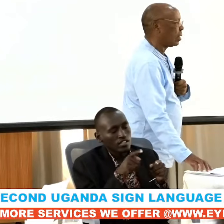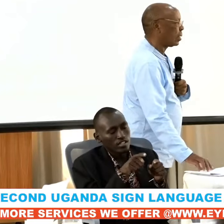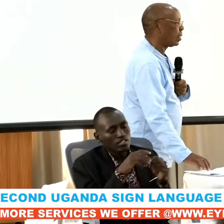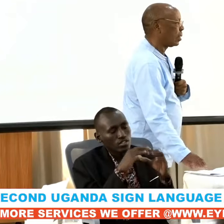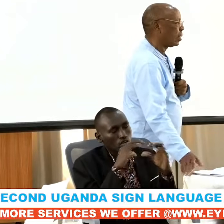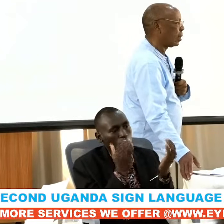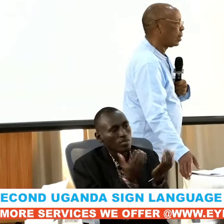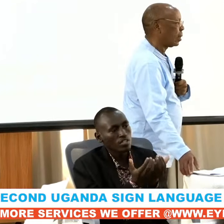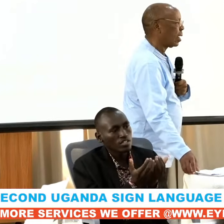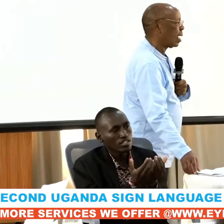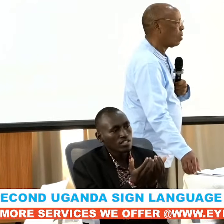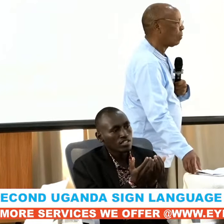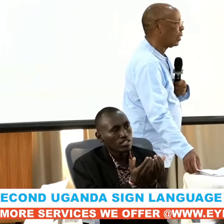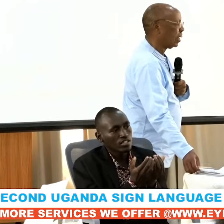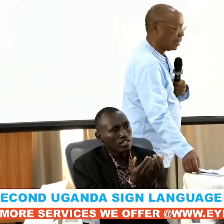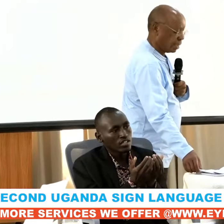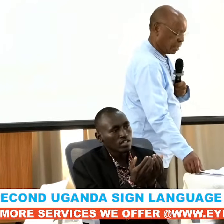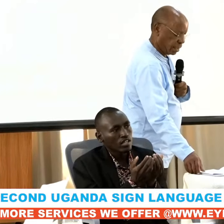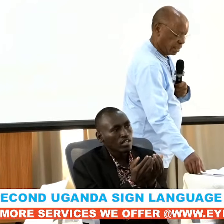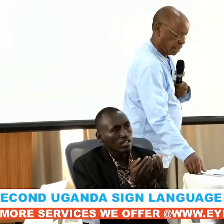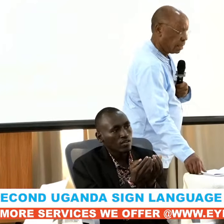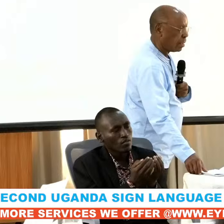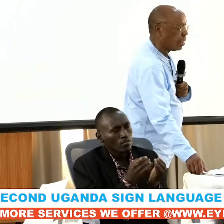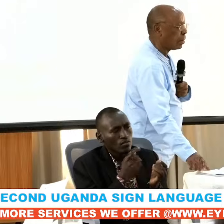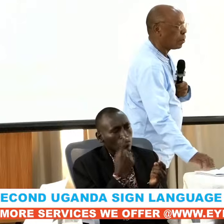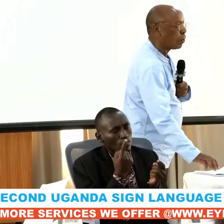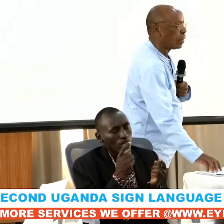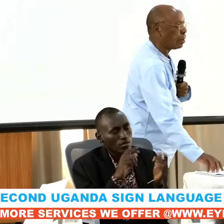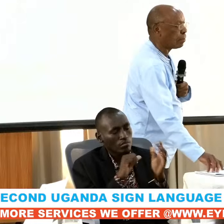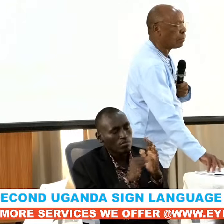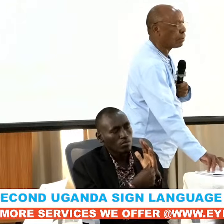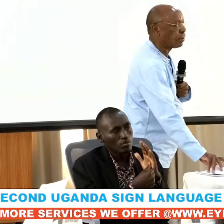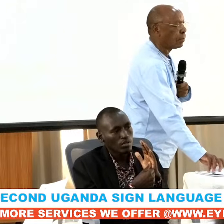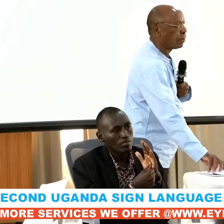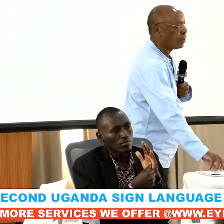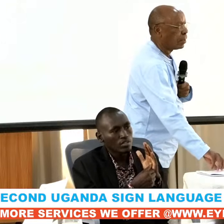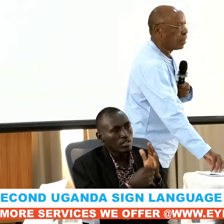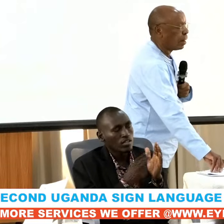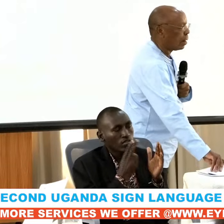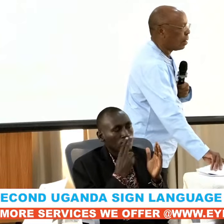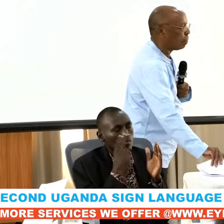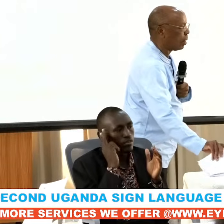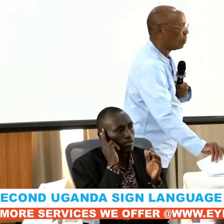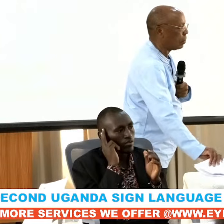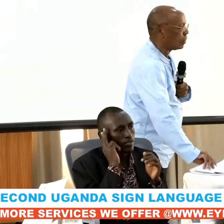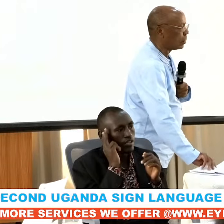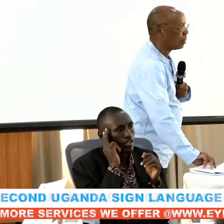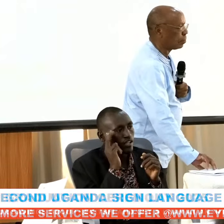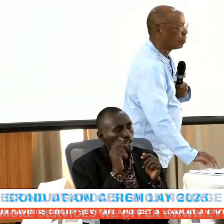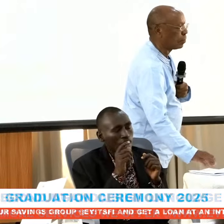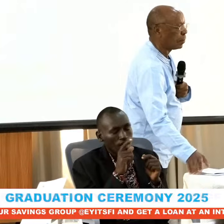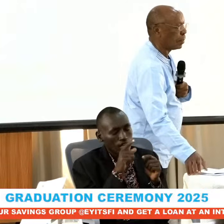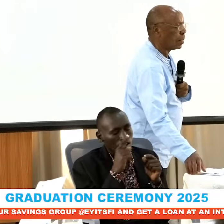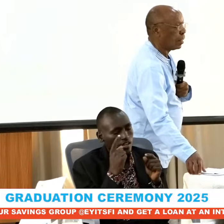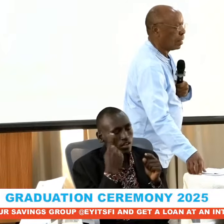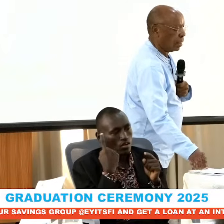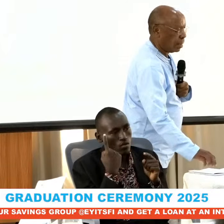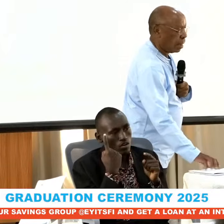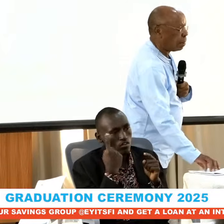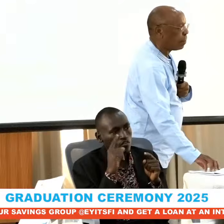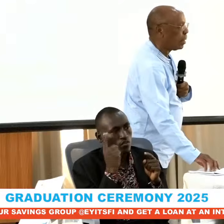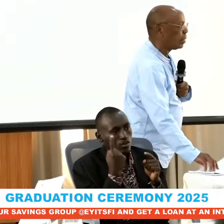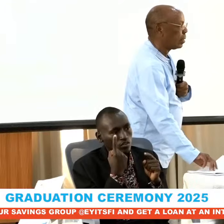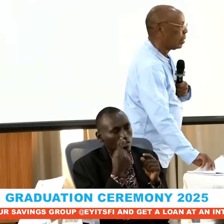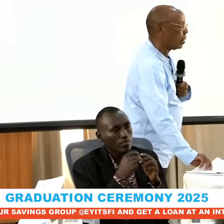and the hard of hearing or deaf are among those.